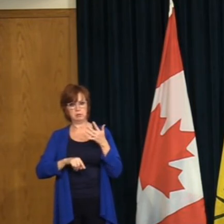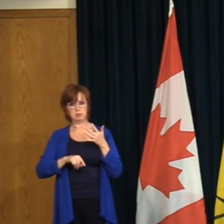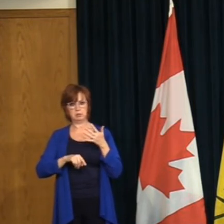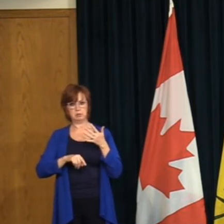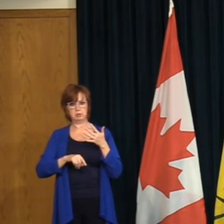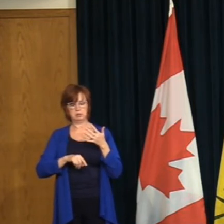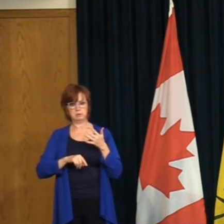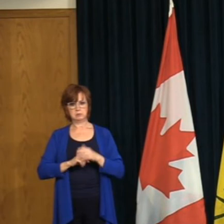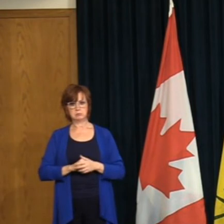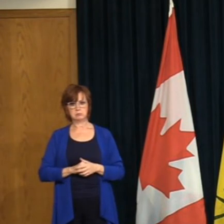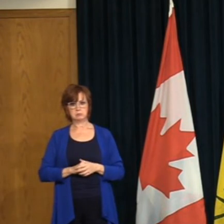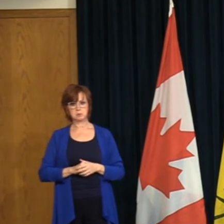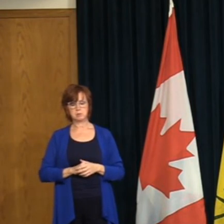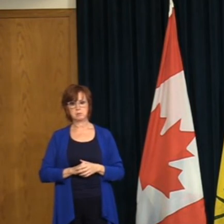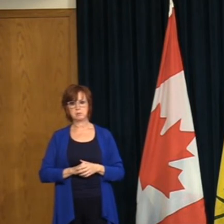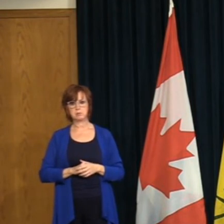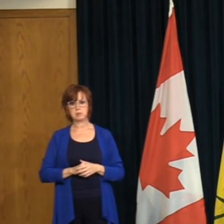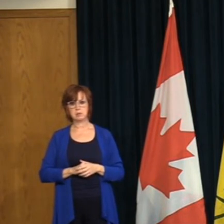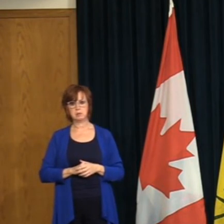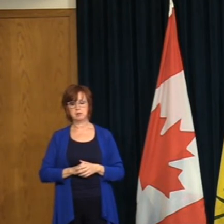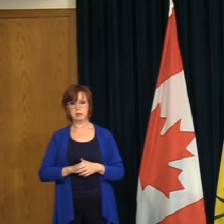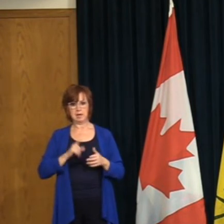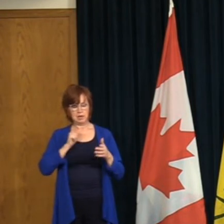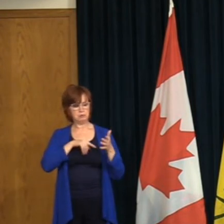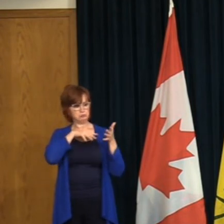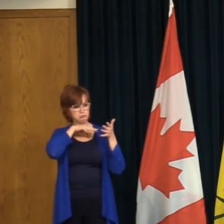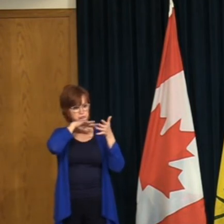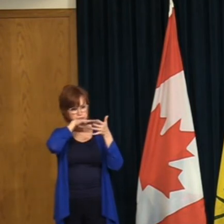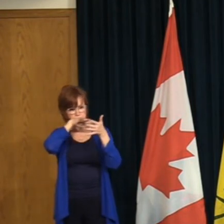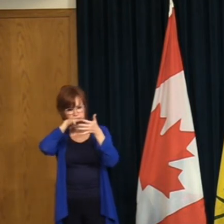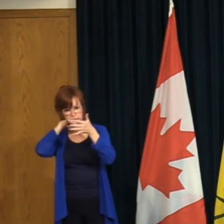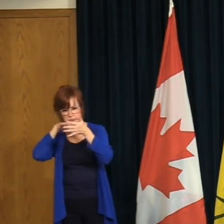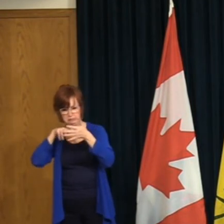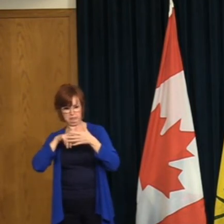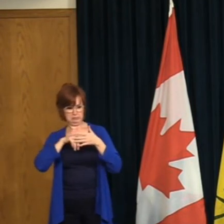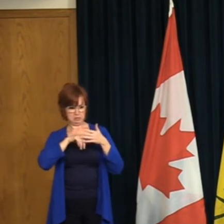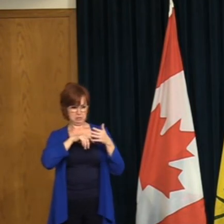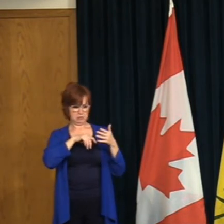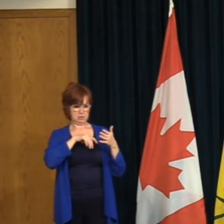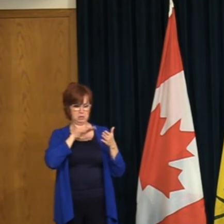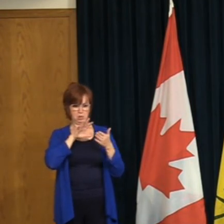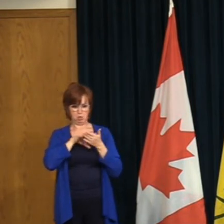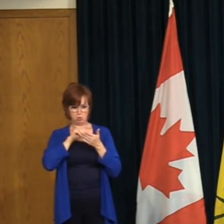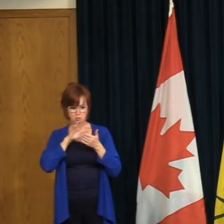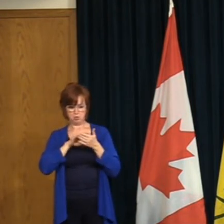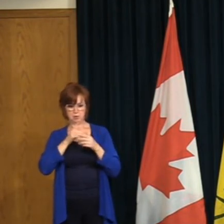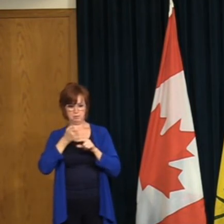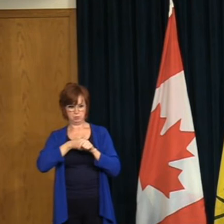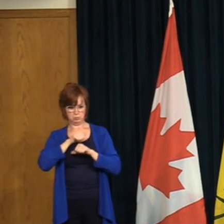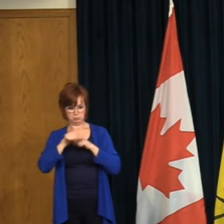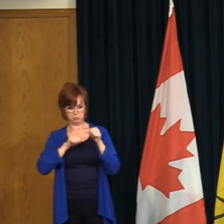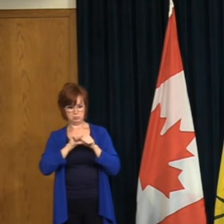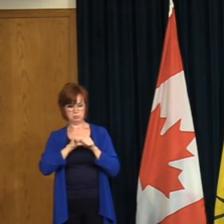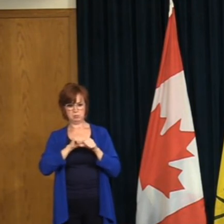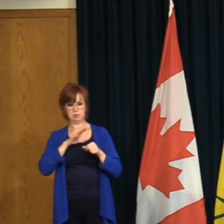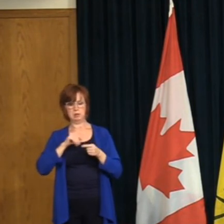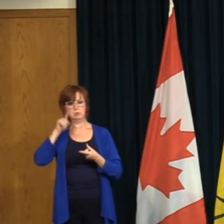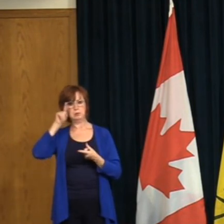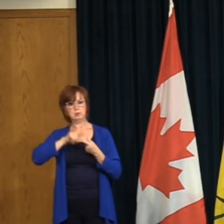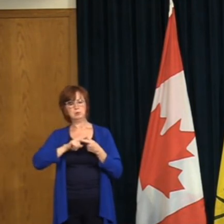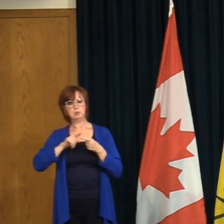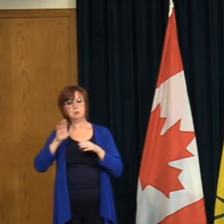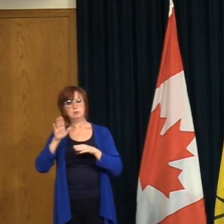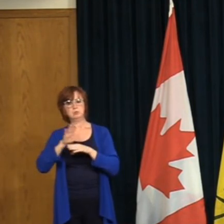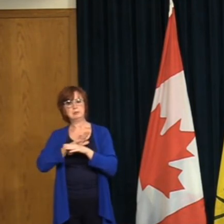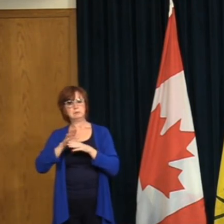delayed. But I think we need to apply some of those lessons learned moving forward, in which we minimize as much as possible any disruption to allowed businesses,